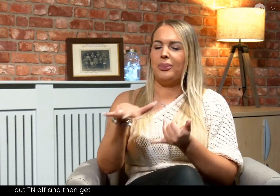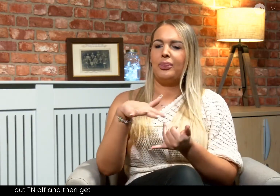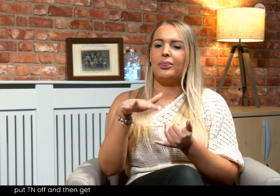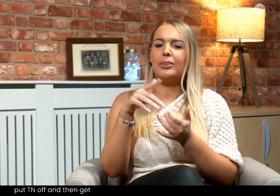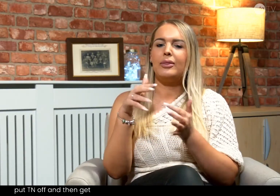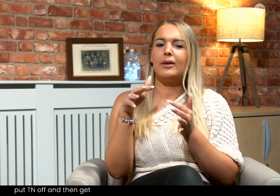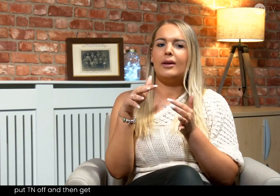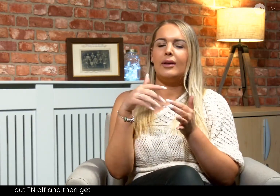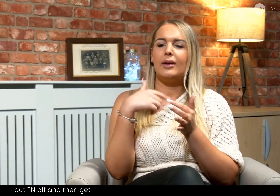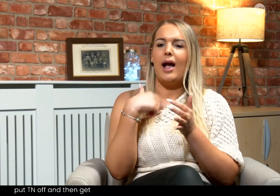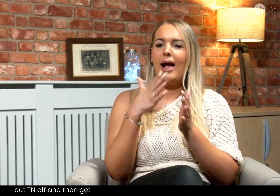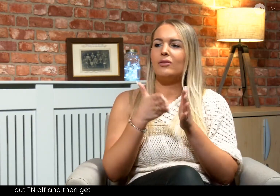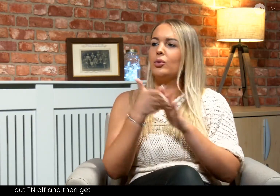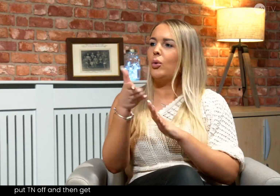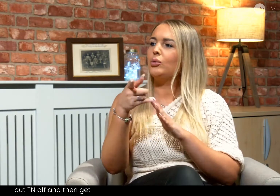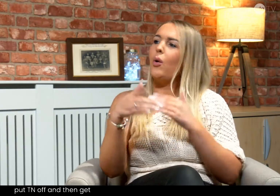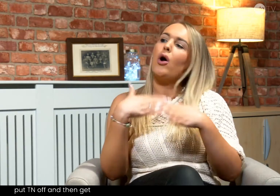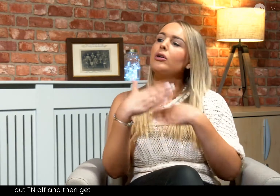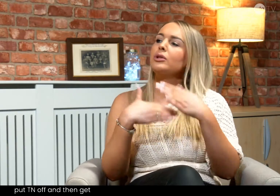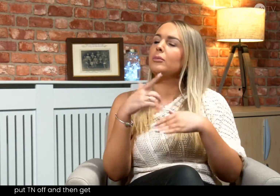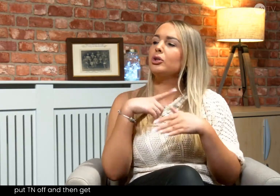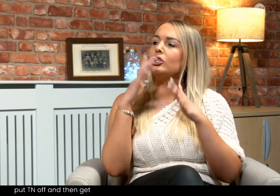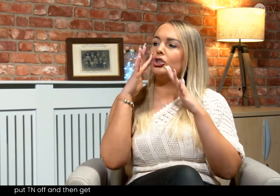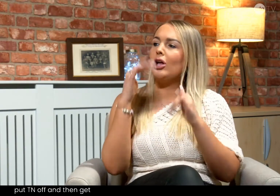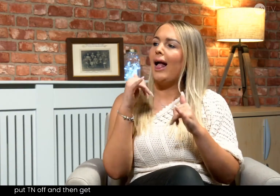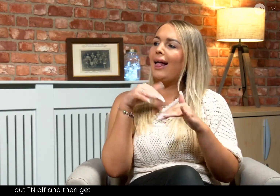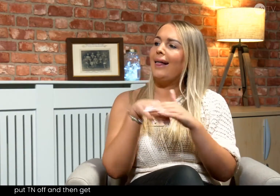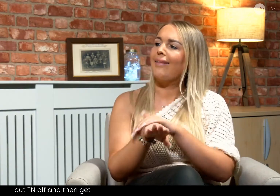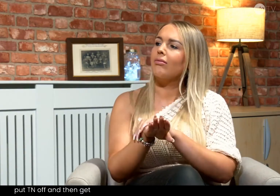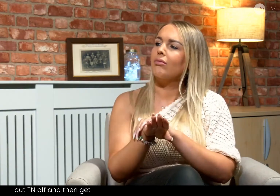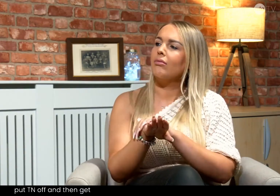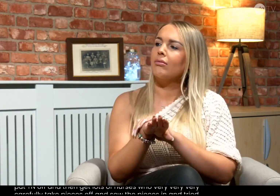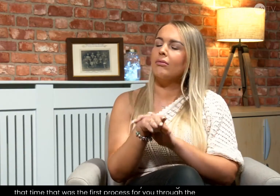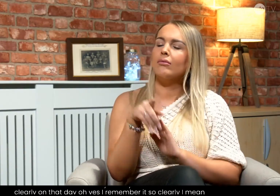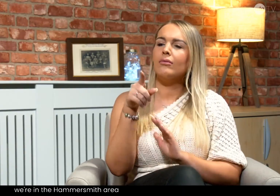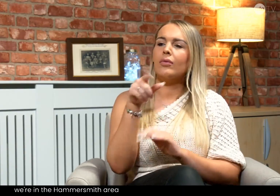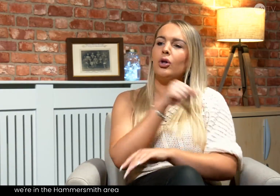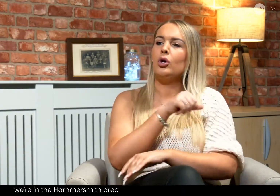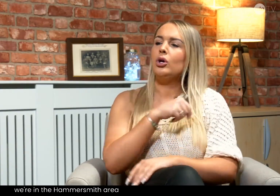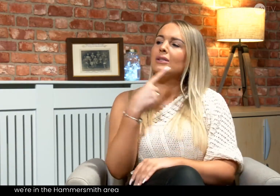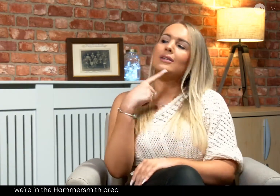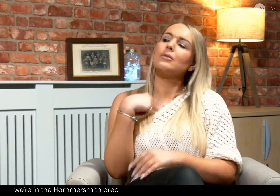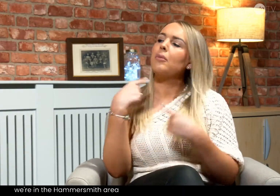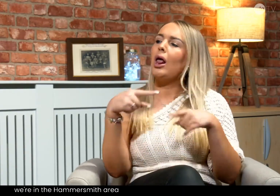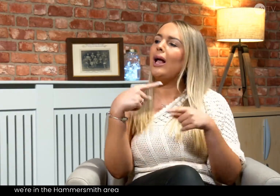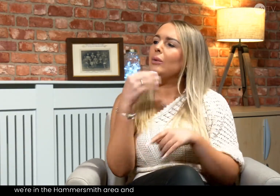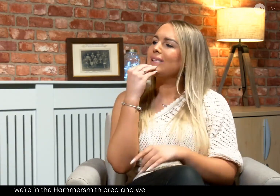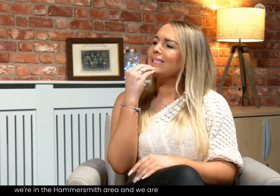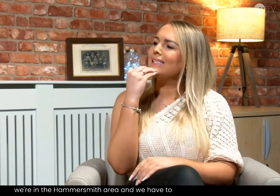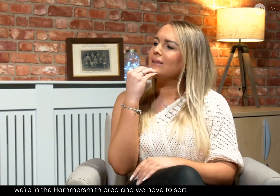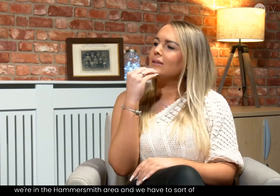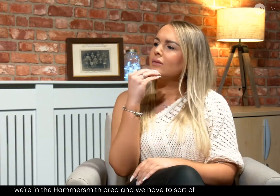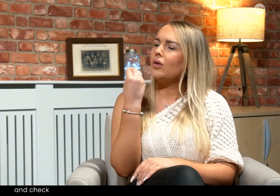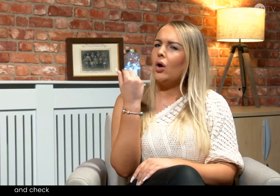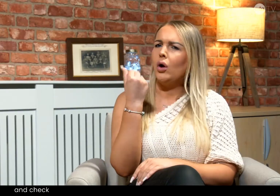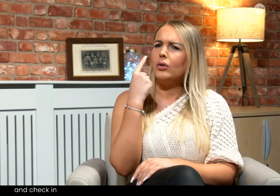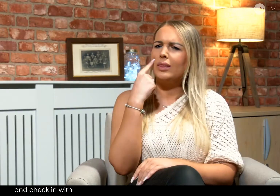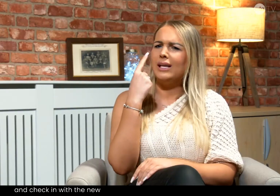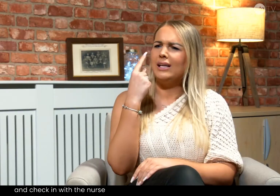we went down to London and we were in the Hammersmith area. And we had to sort of go and check in with the nurses. And the nurse sort of said,